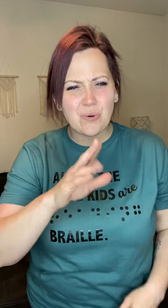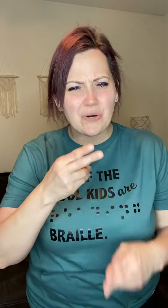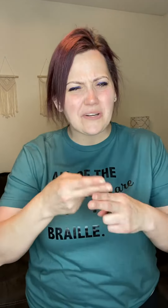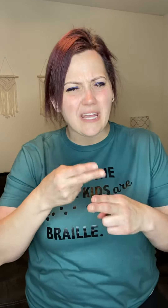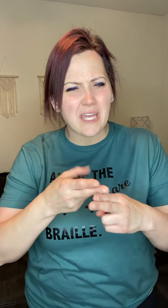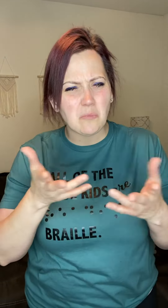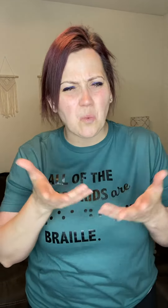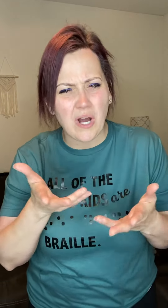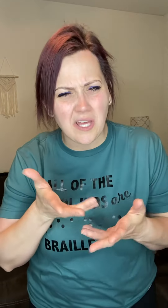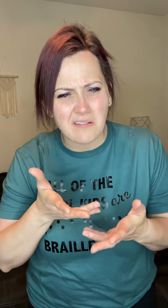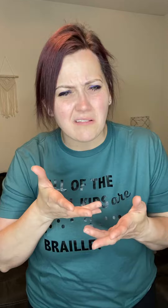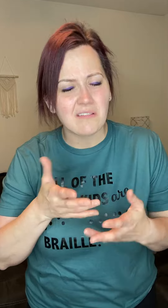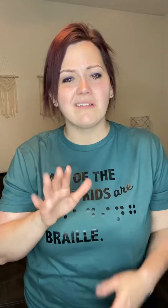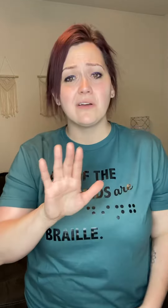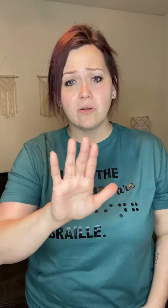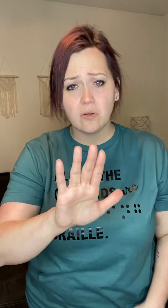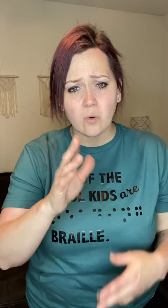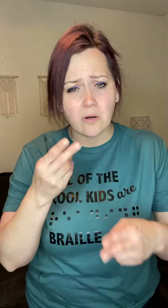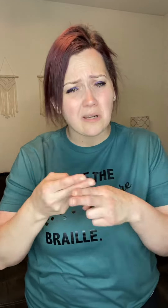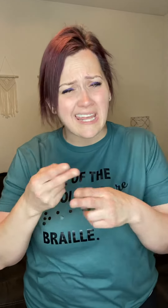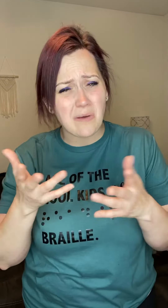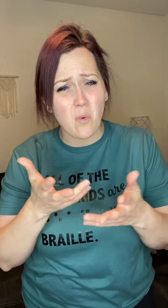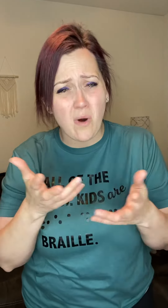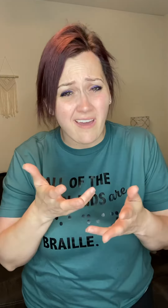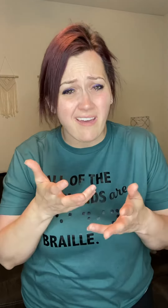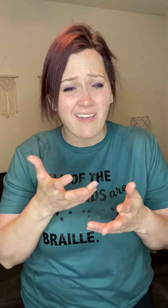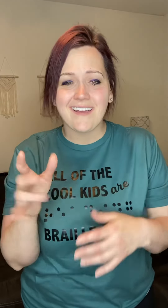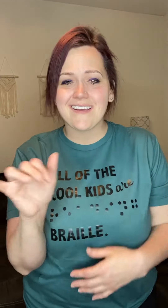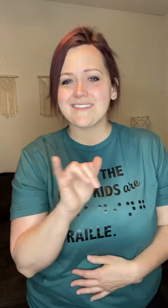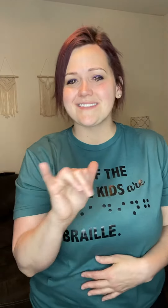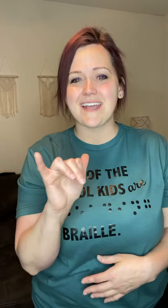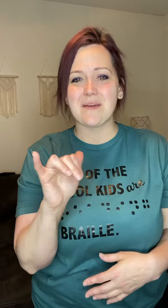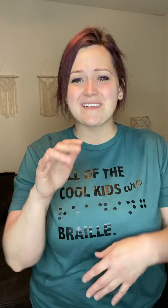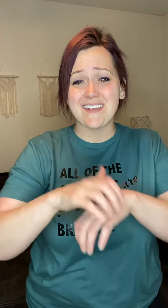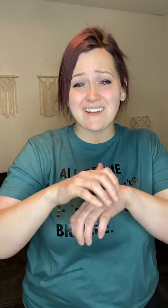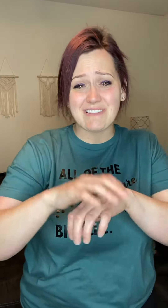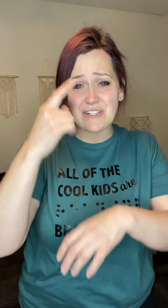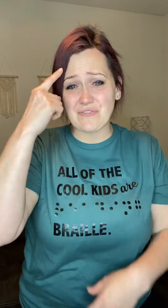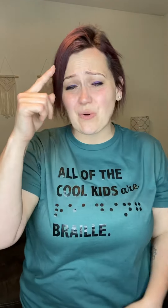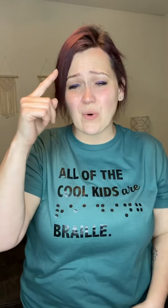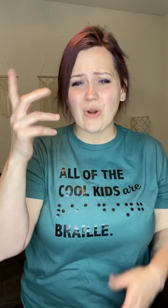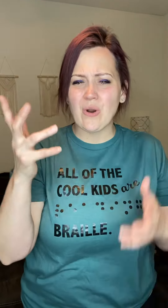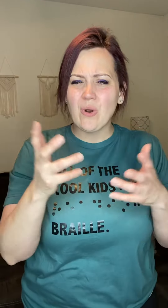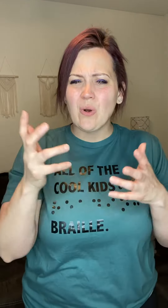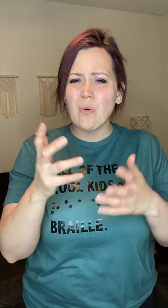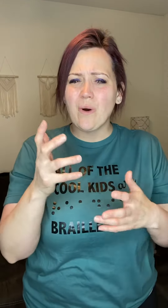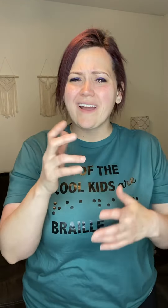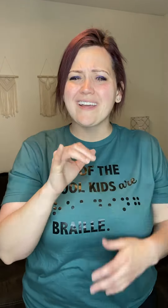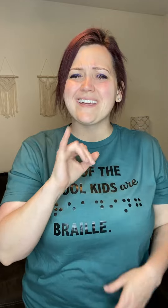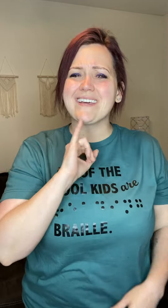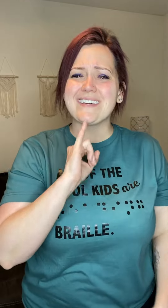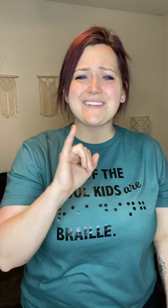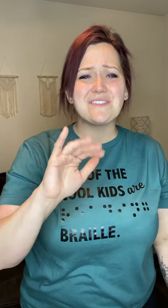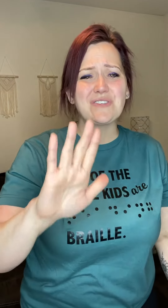Your name what? Your name what is the same as English for what is